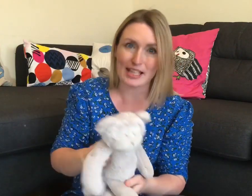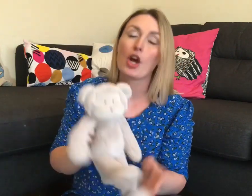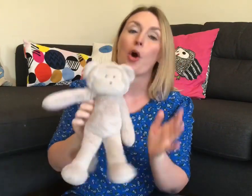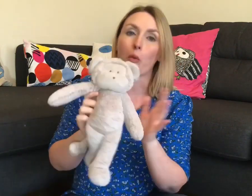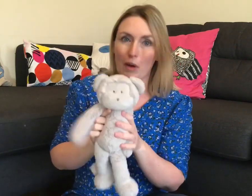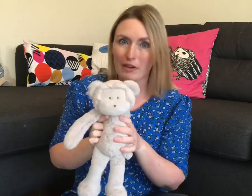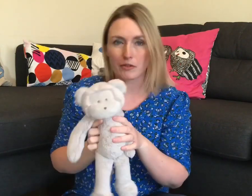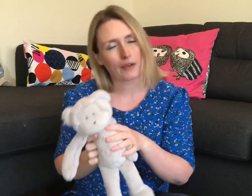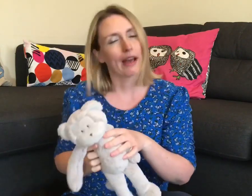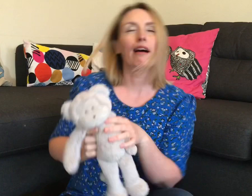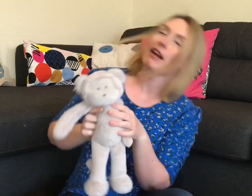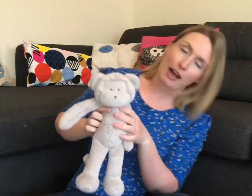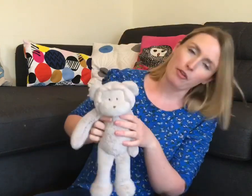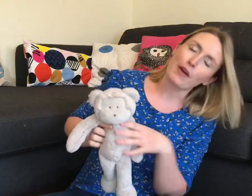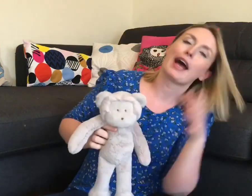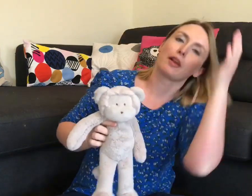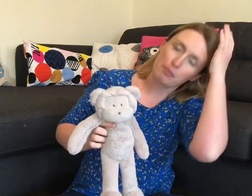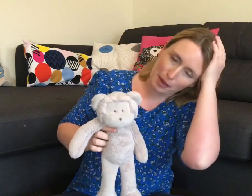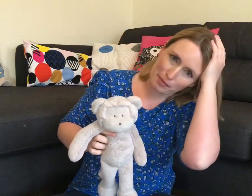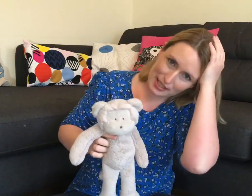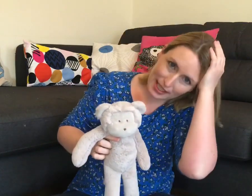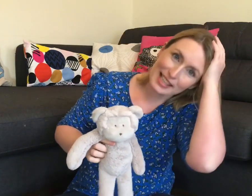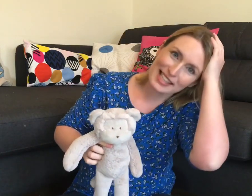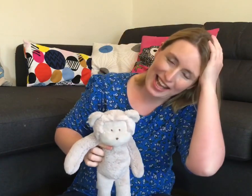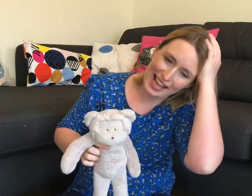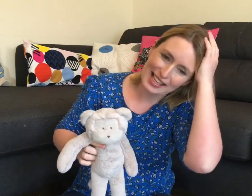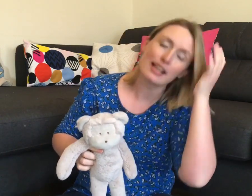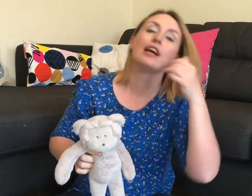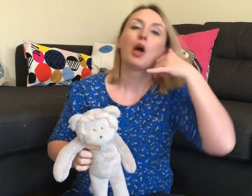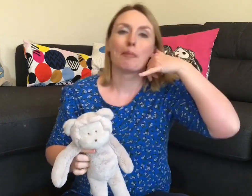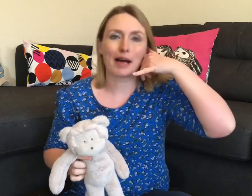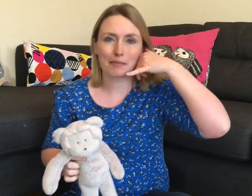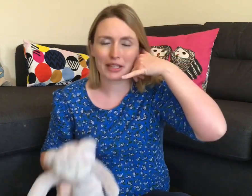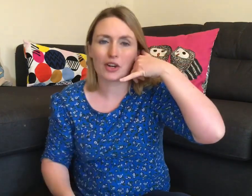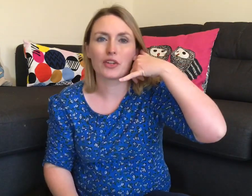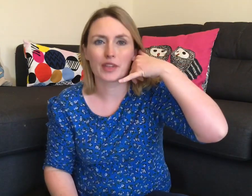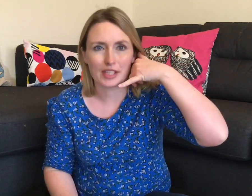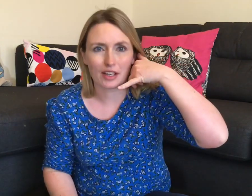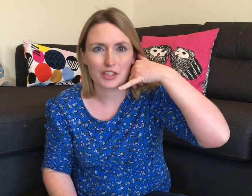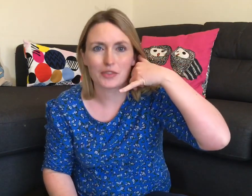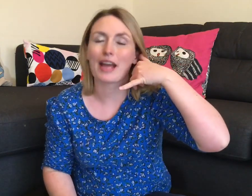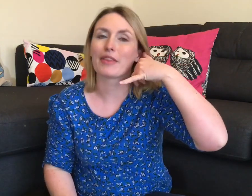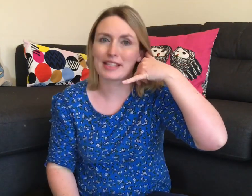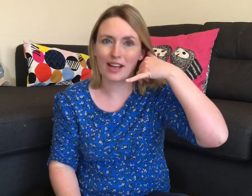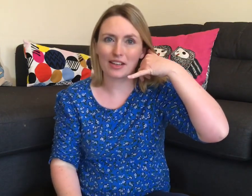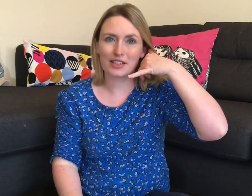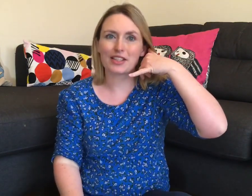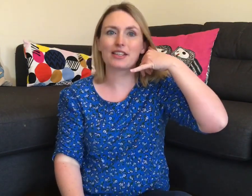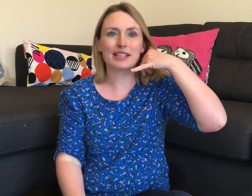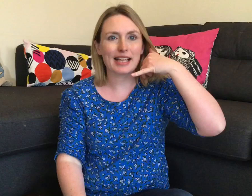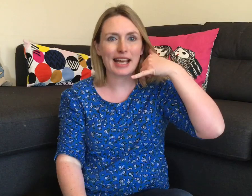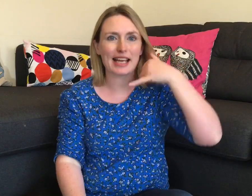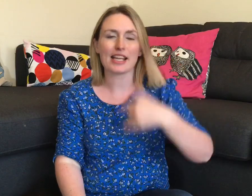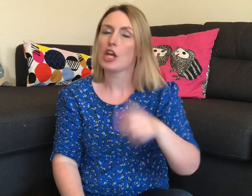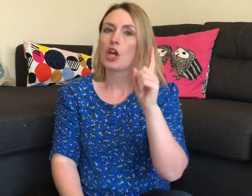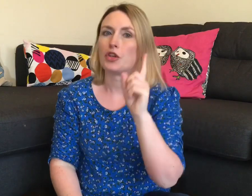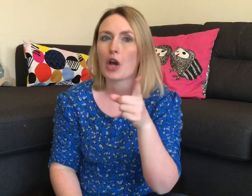one fell off and bumped his head mommy called the doctor and the doctor said no